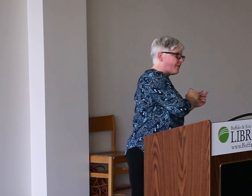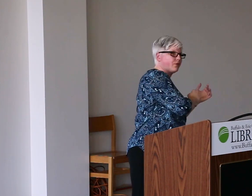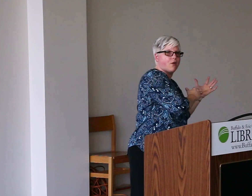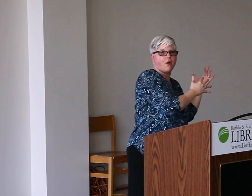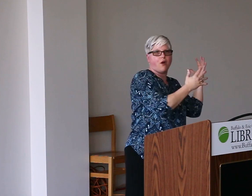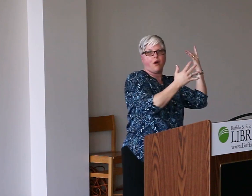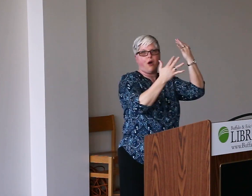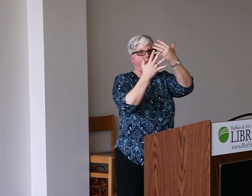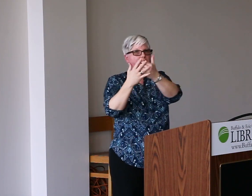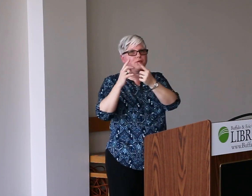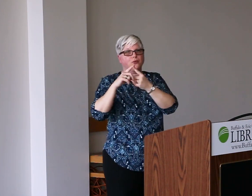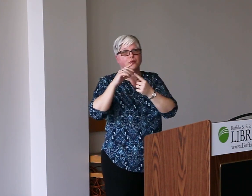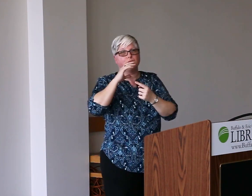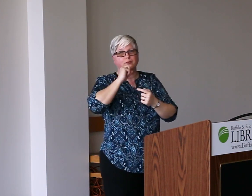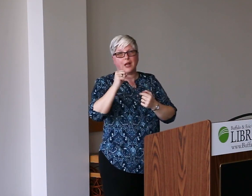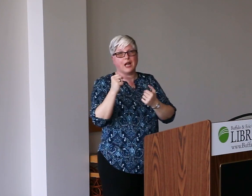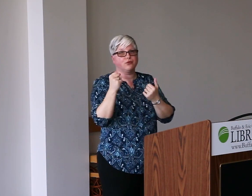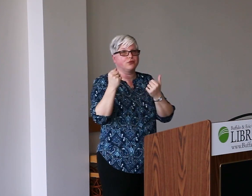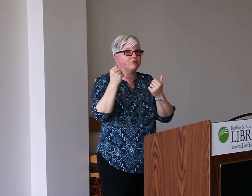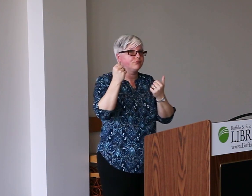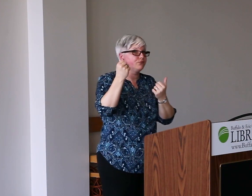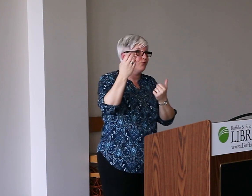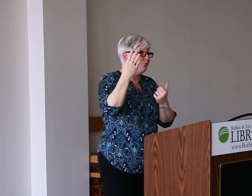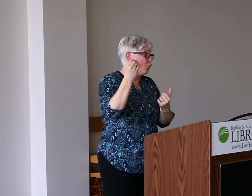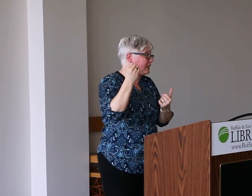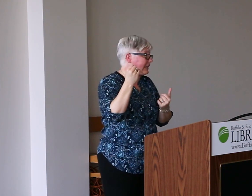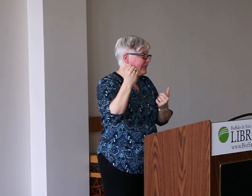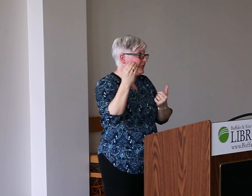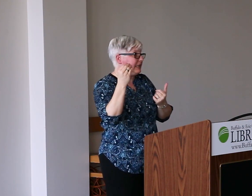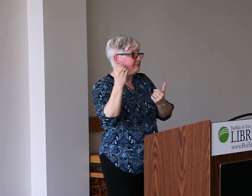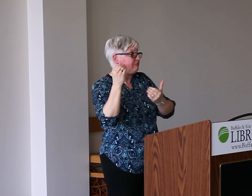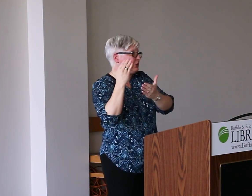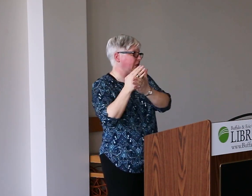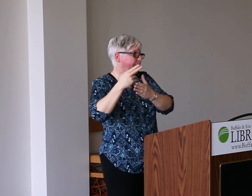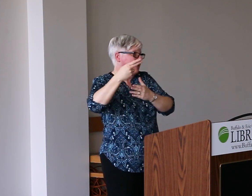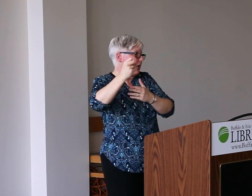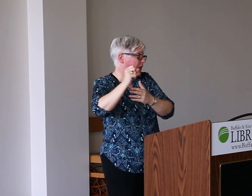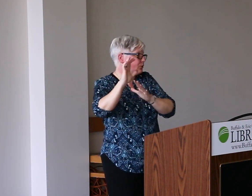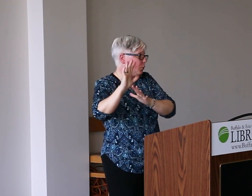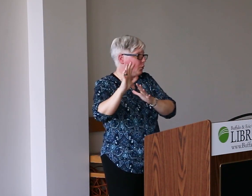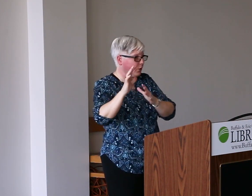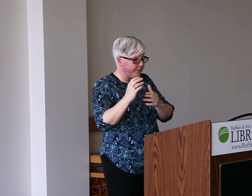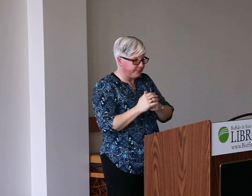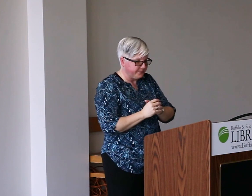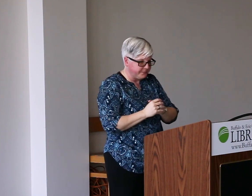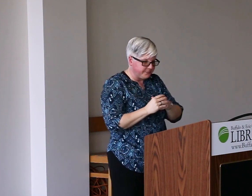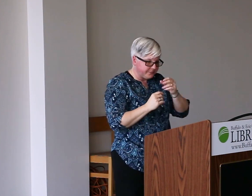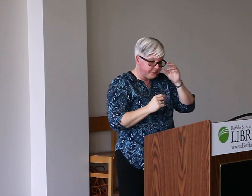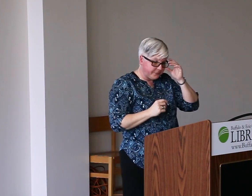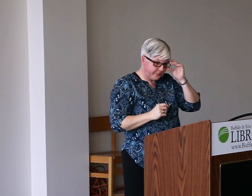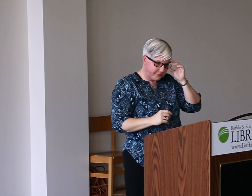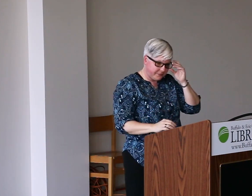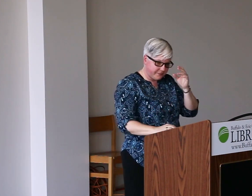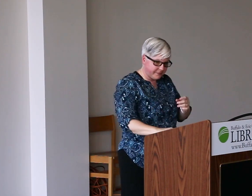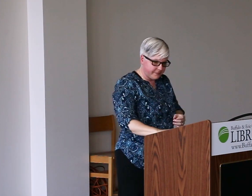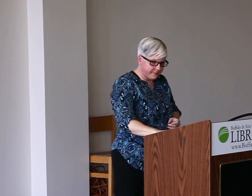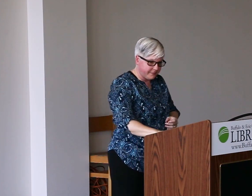from 9 months all the way to age 14, stopping at like high school.